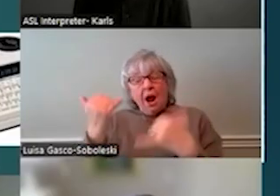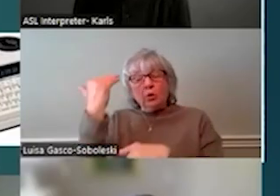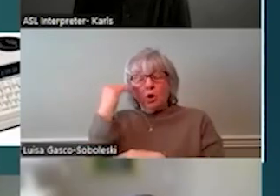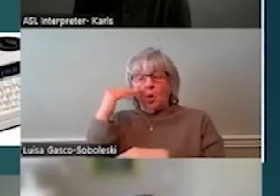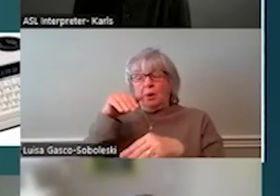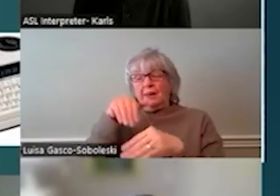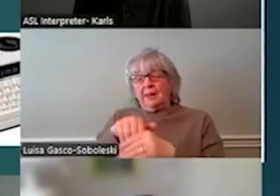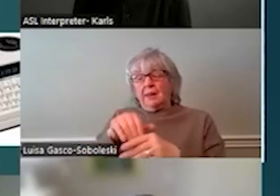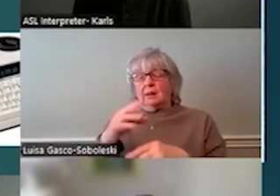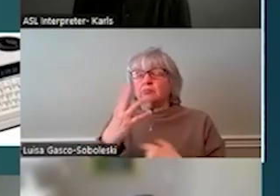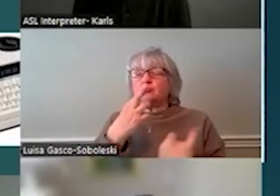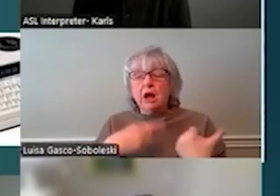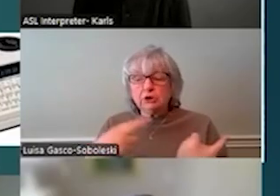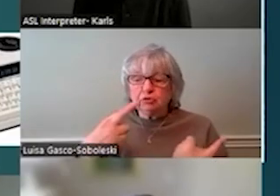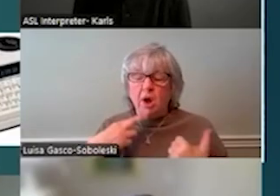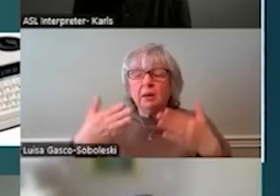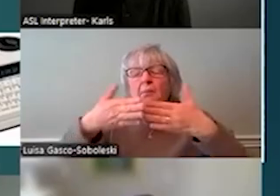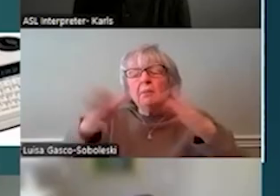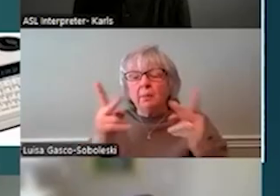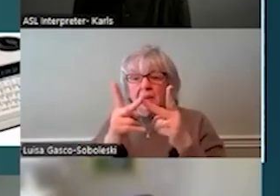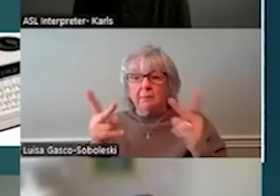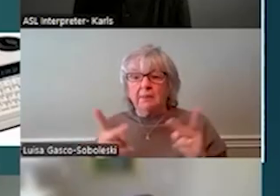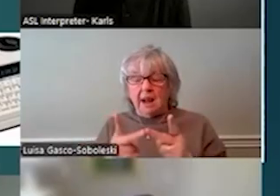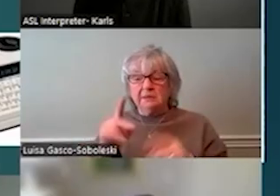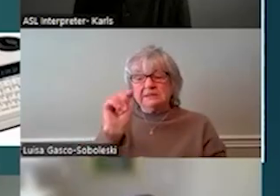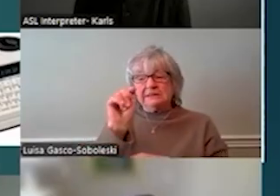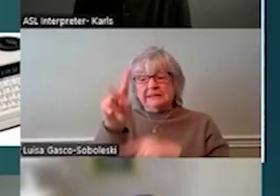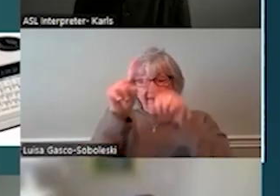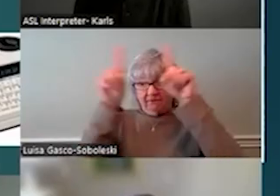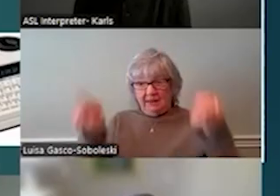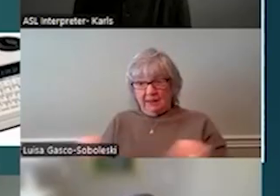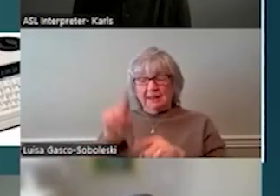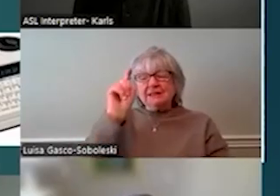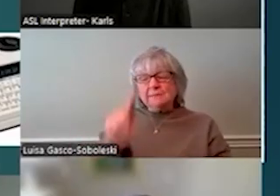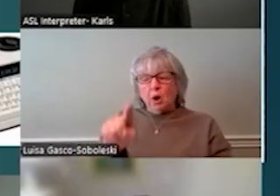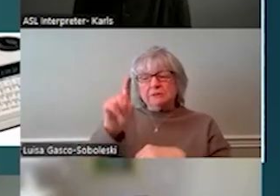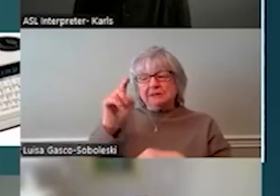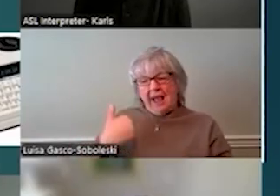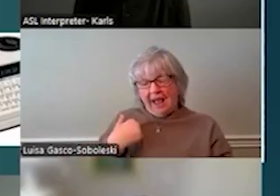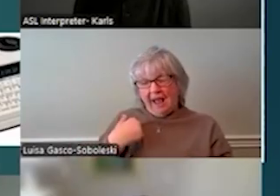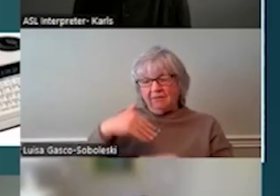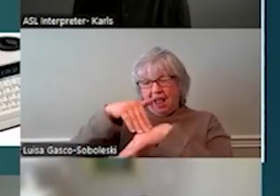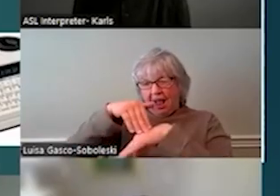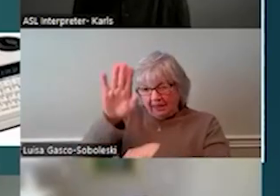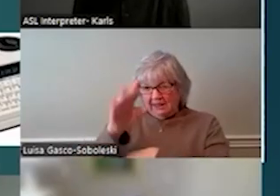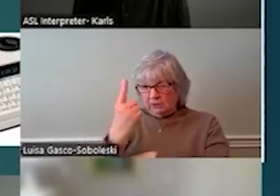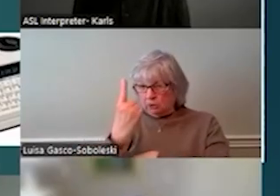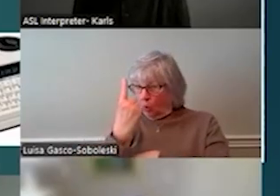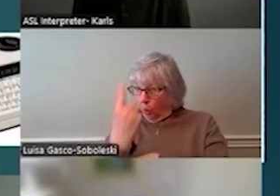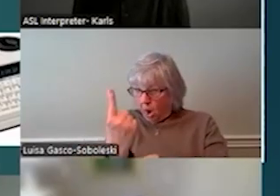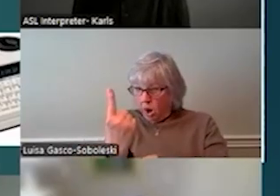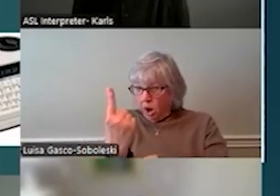We're all different. And now in a restaurant or a public place, if